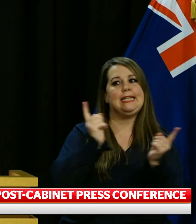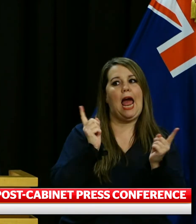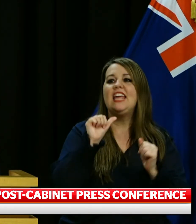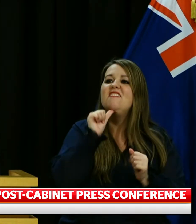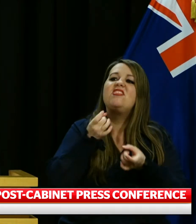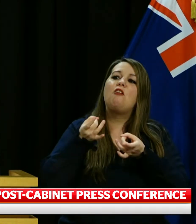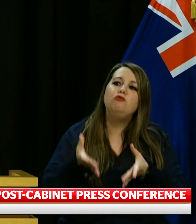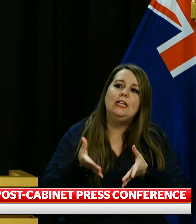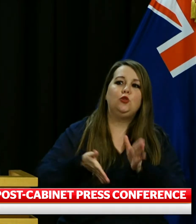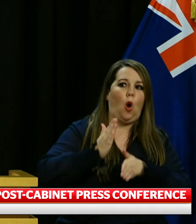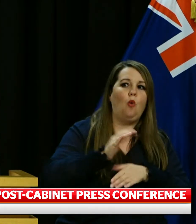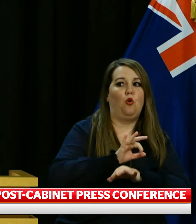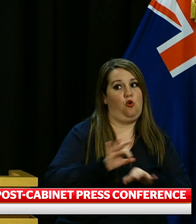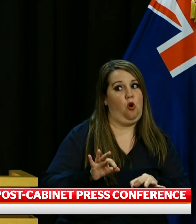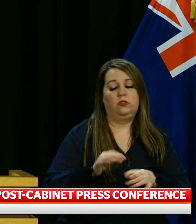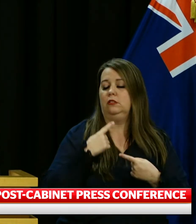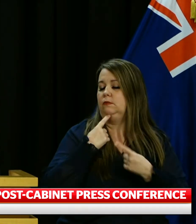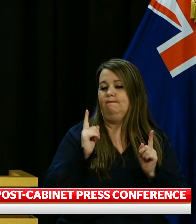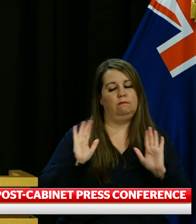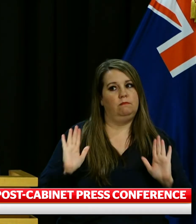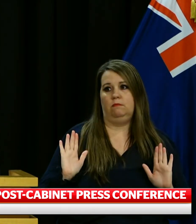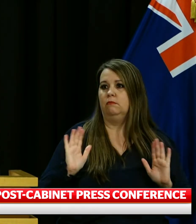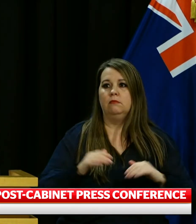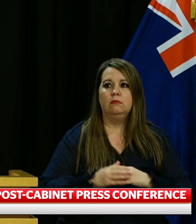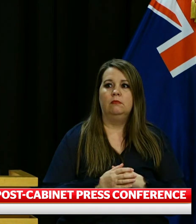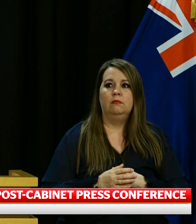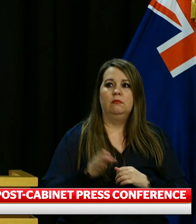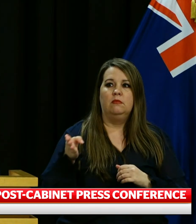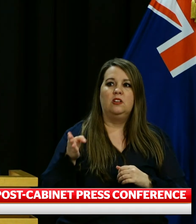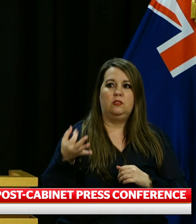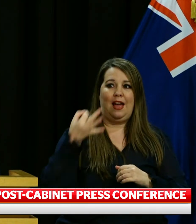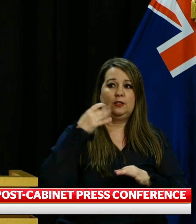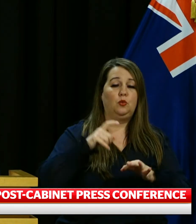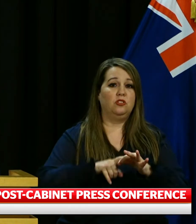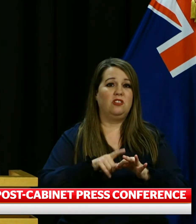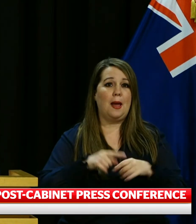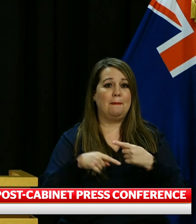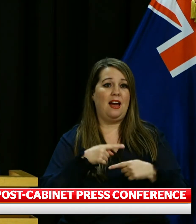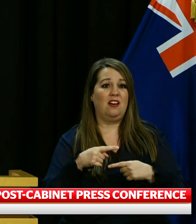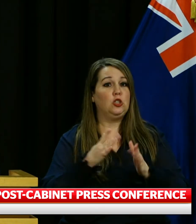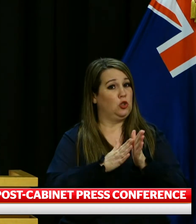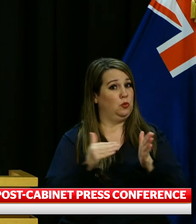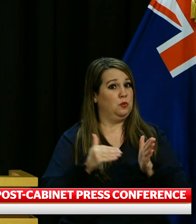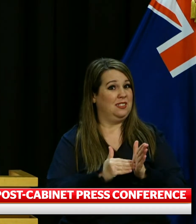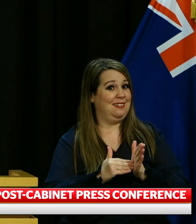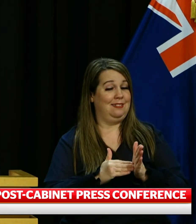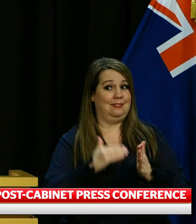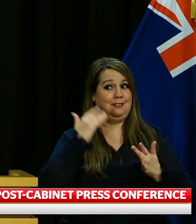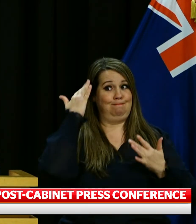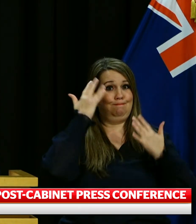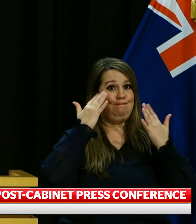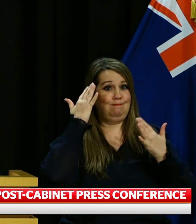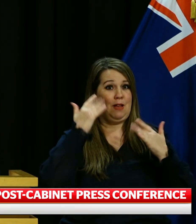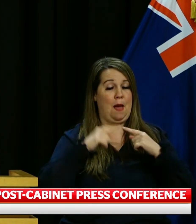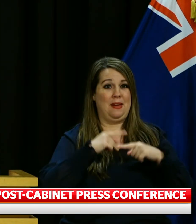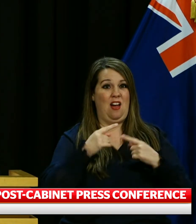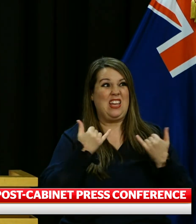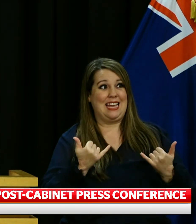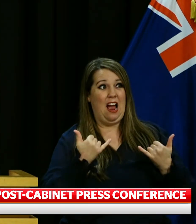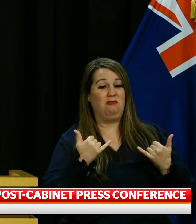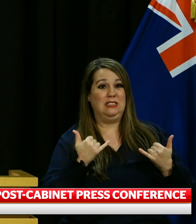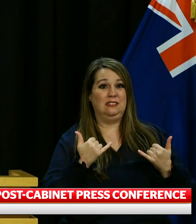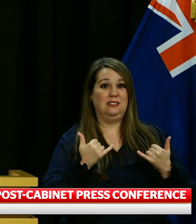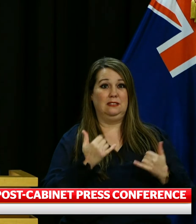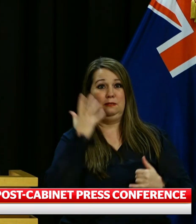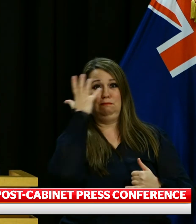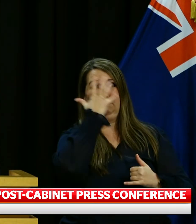it be concerning to New Zealanders that the Defence Force considers the current security environment, that it considers that to outweigh the need